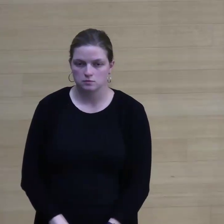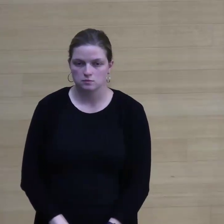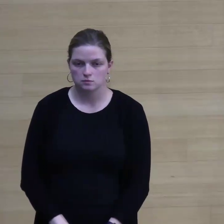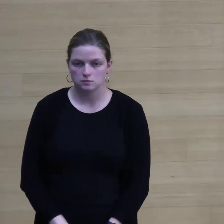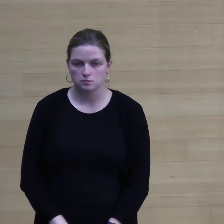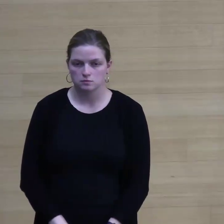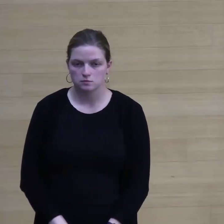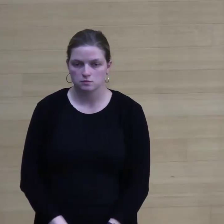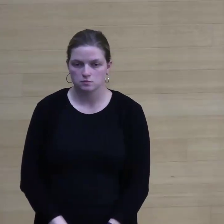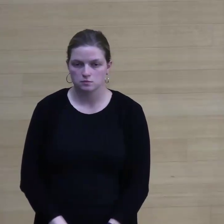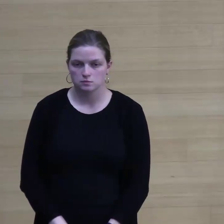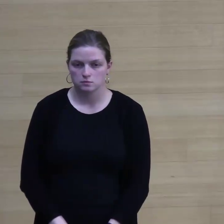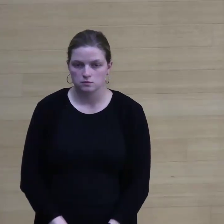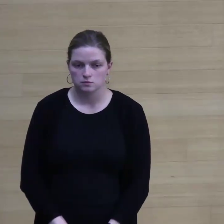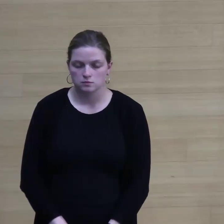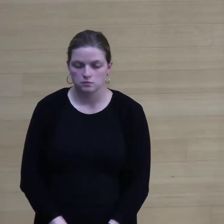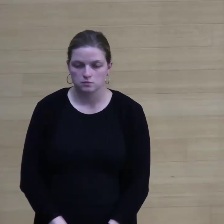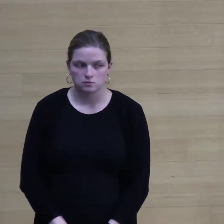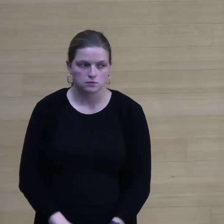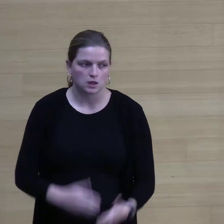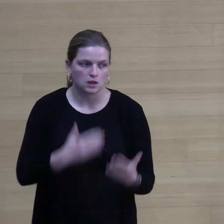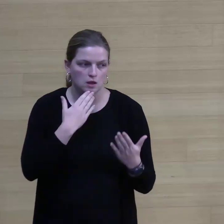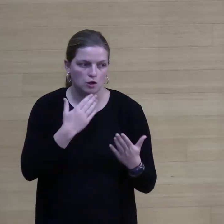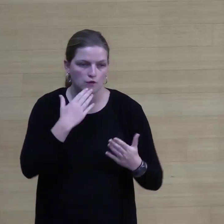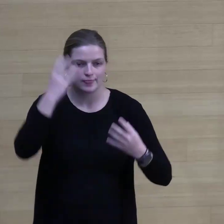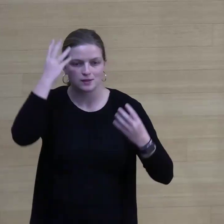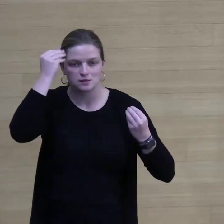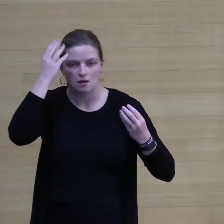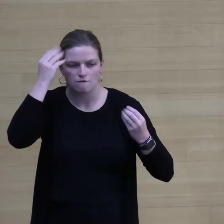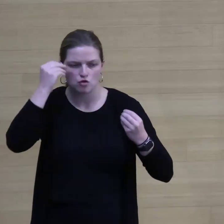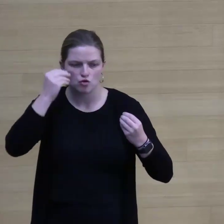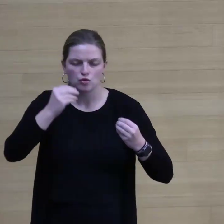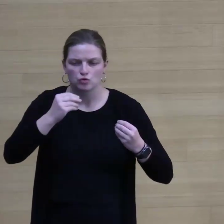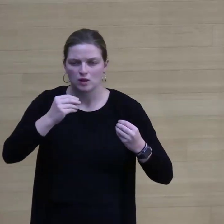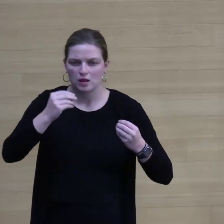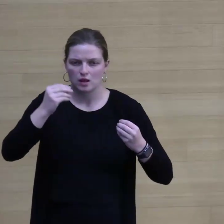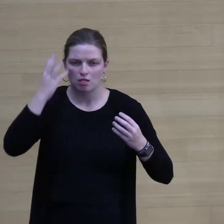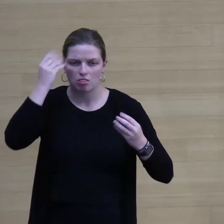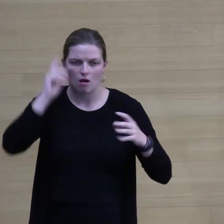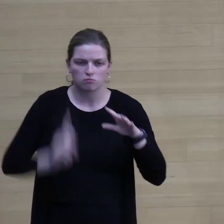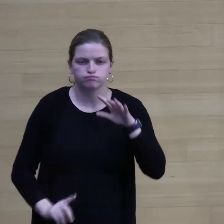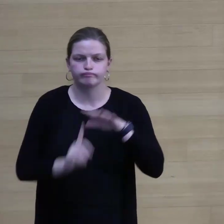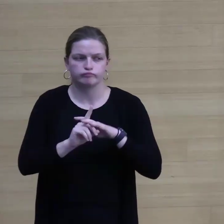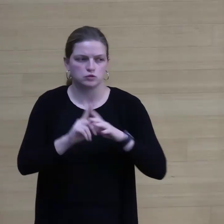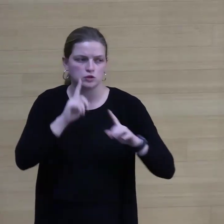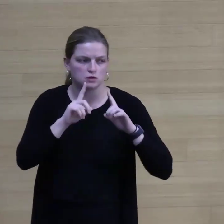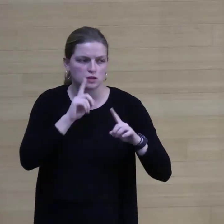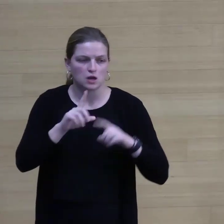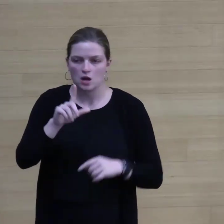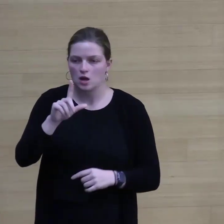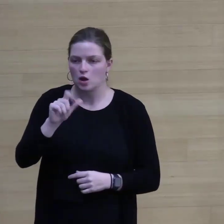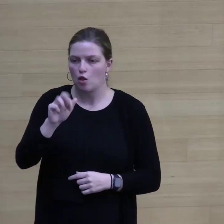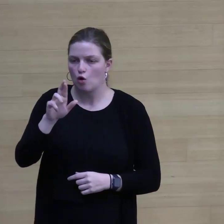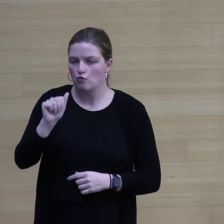Really for this wonderful, for this thoughtful and really thought-provoking conversation. And Laura,